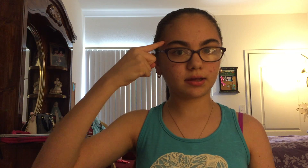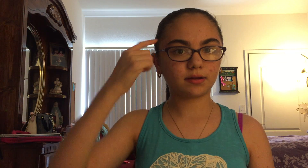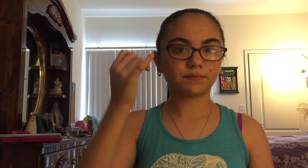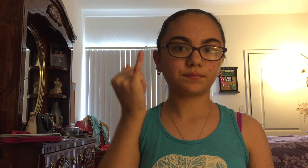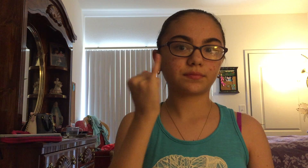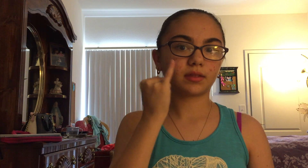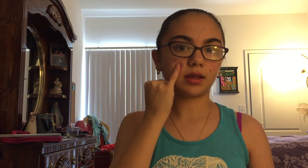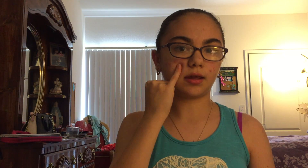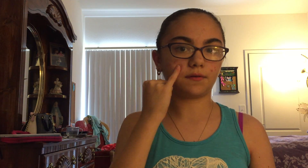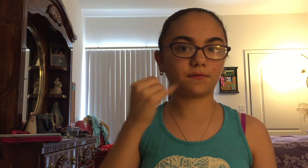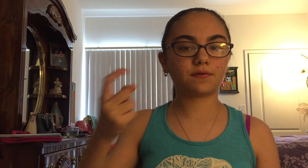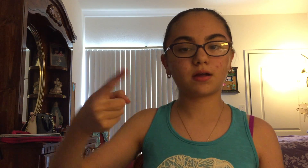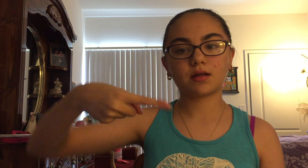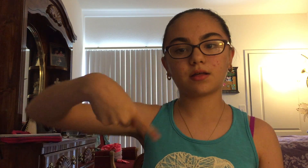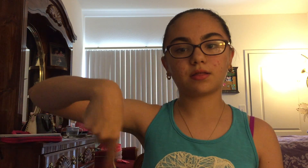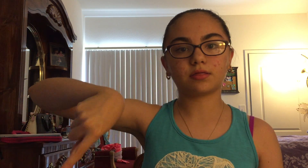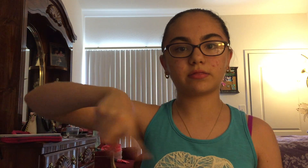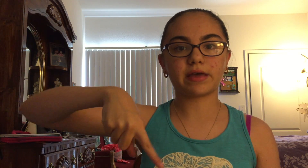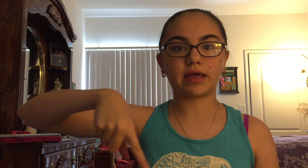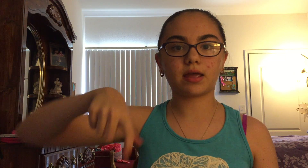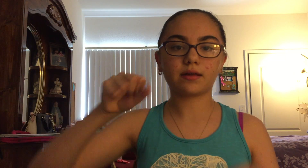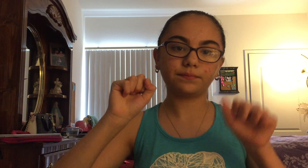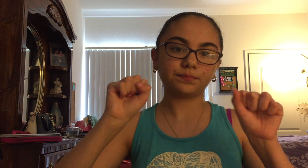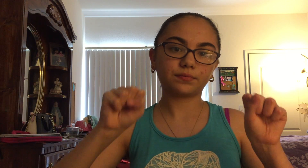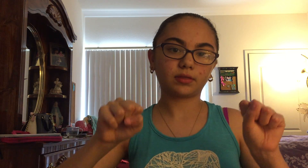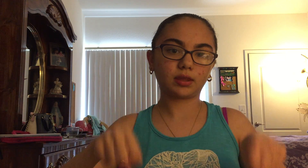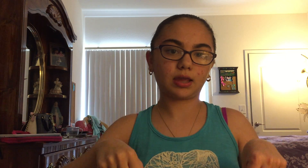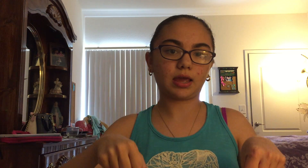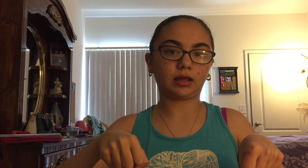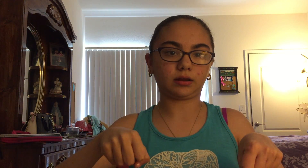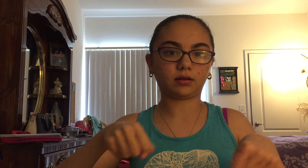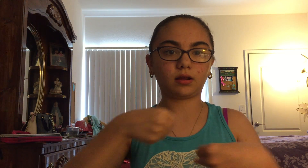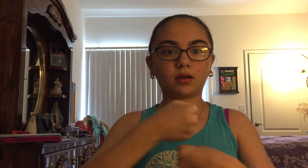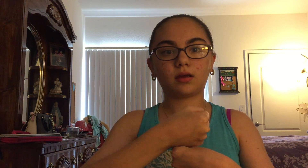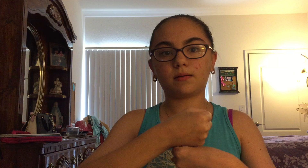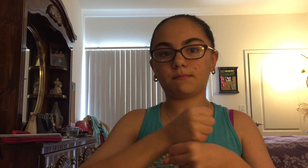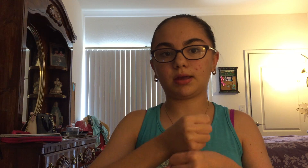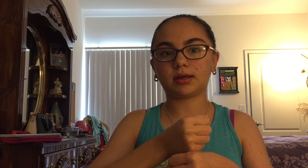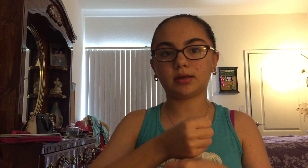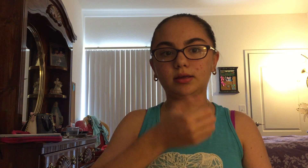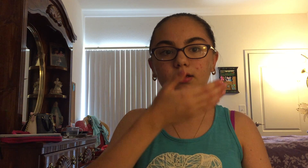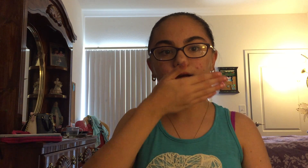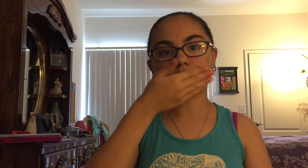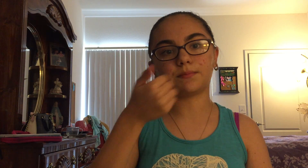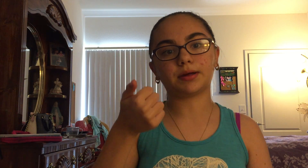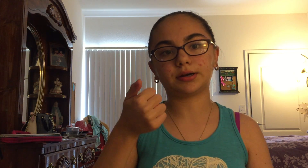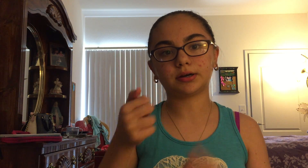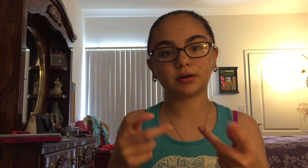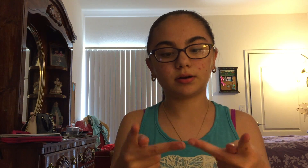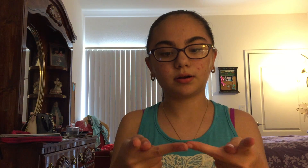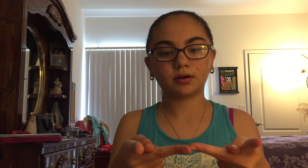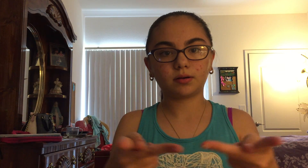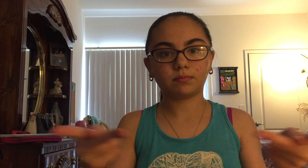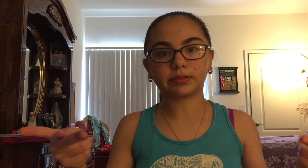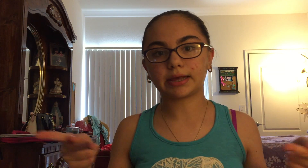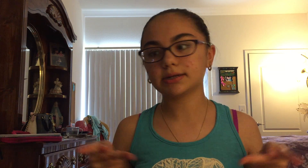if they can make it a better place